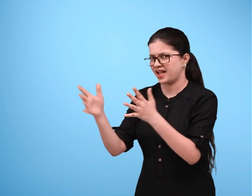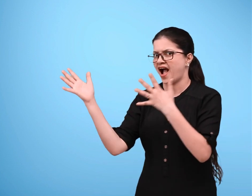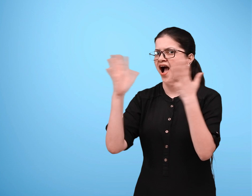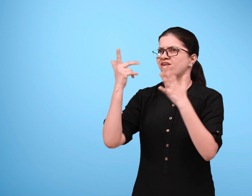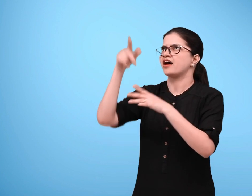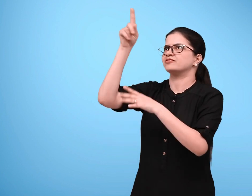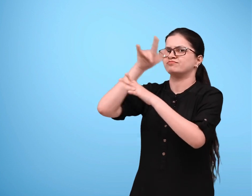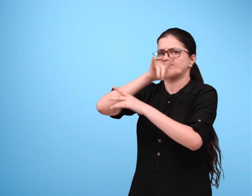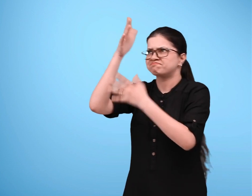and air.